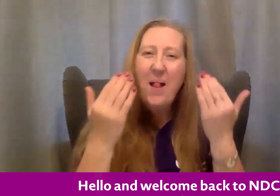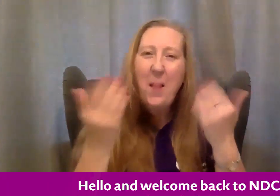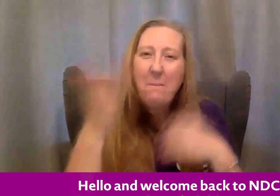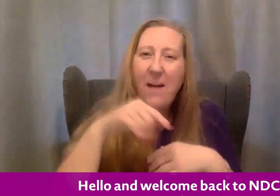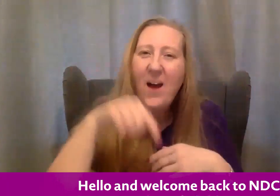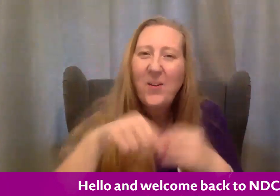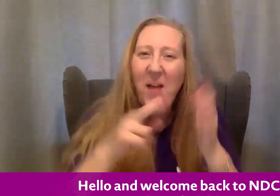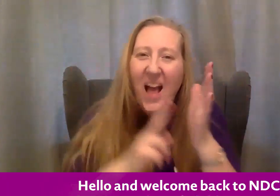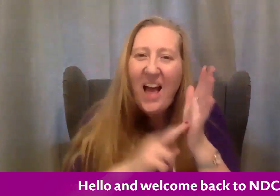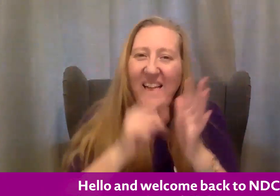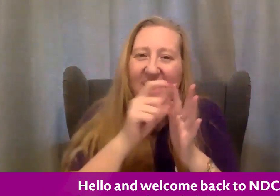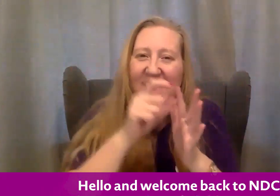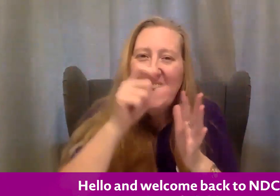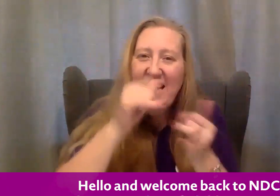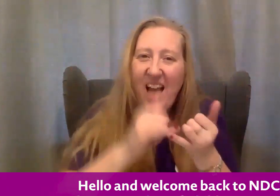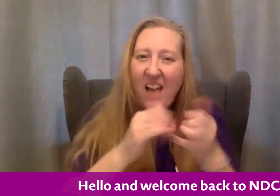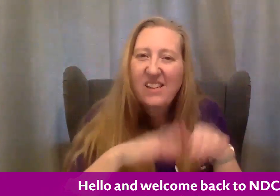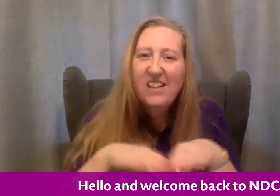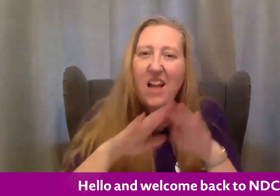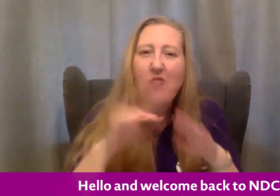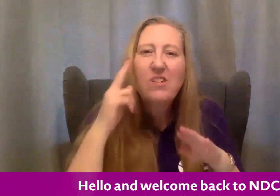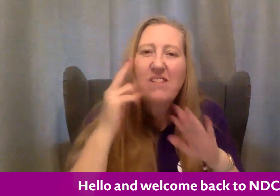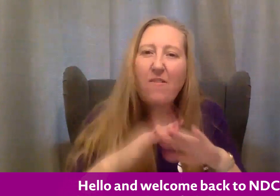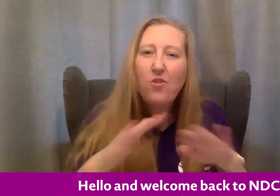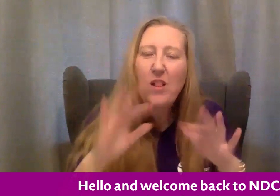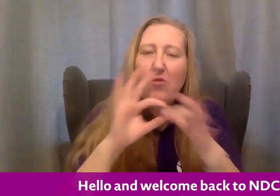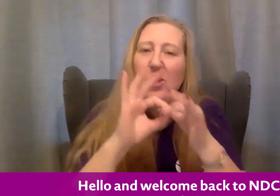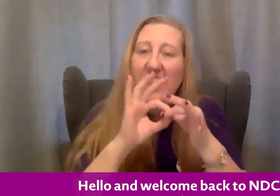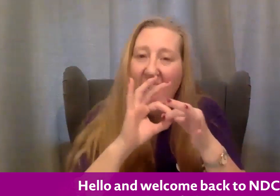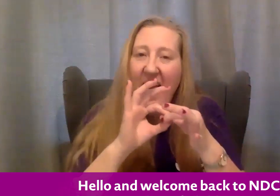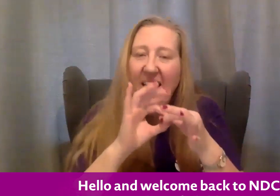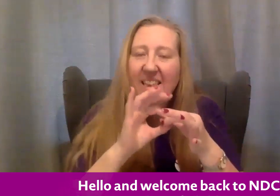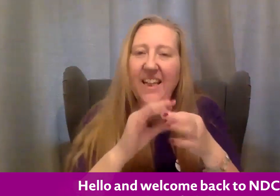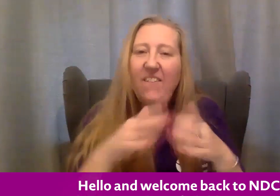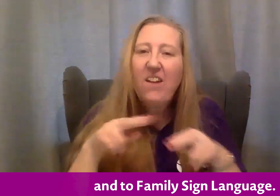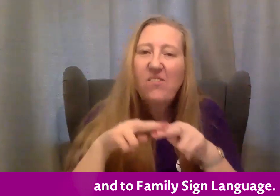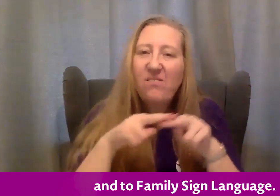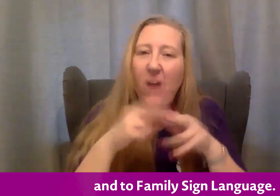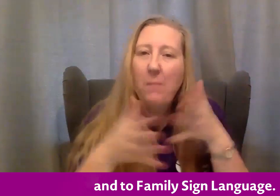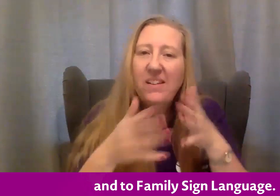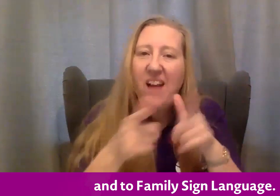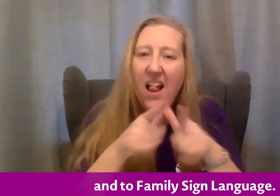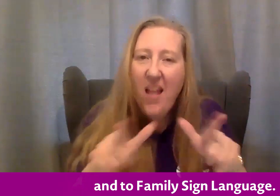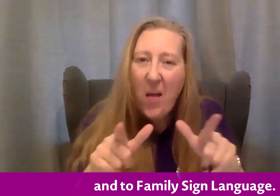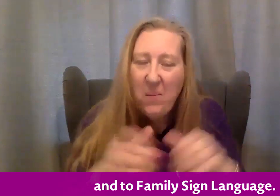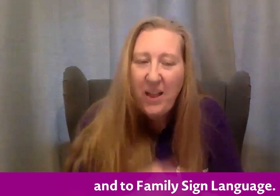Hello and welcome back to NDCS, the National Deaf Children's Society, and to Family Sign Language.